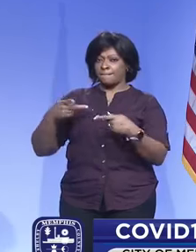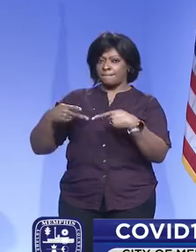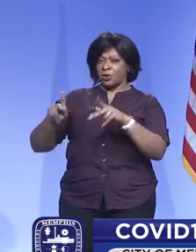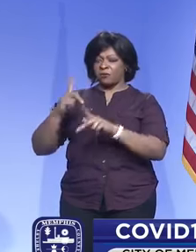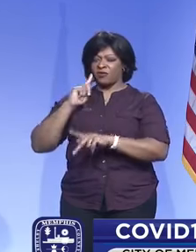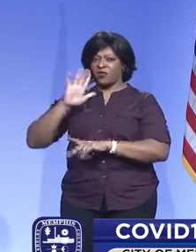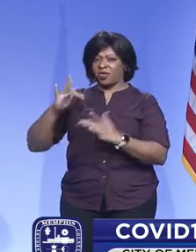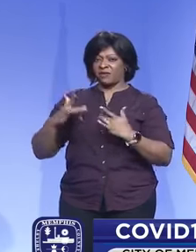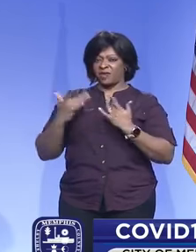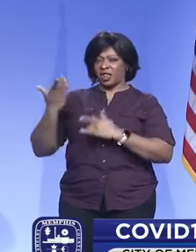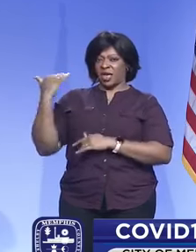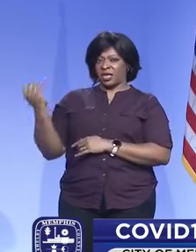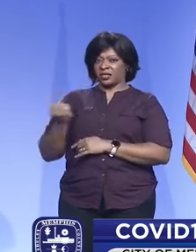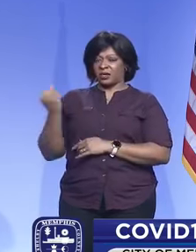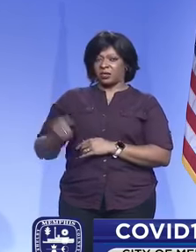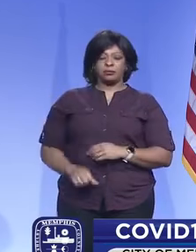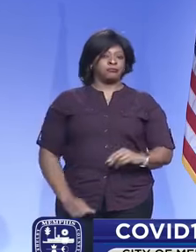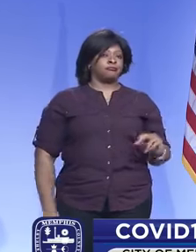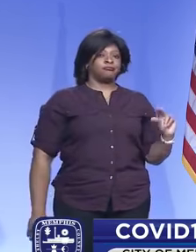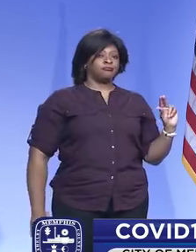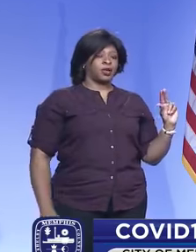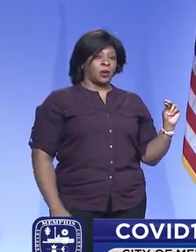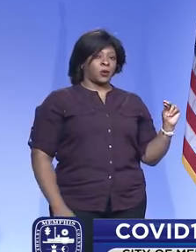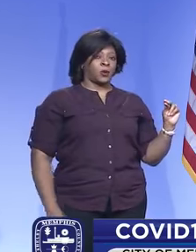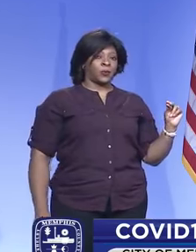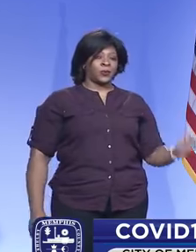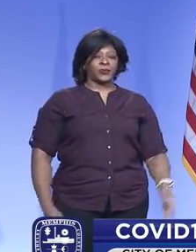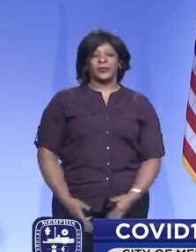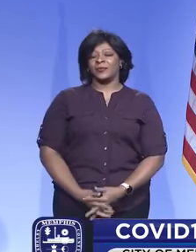their event on Saturday? No.